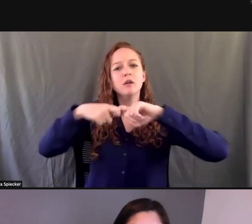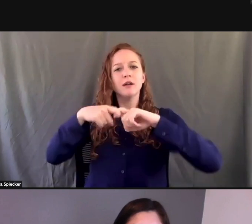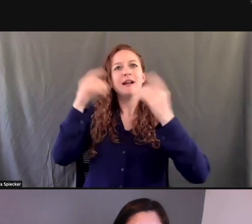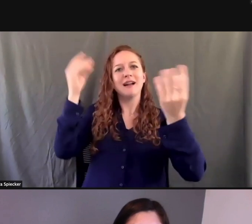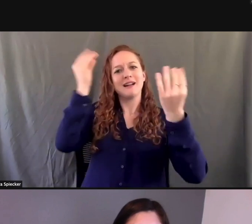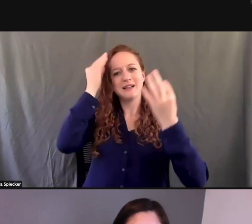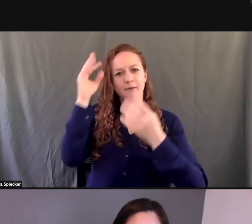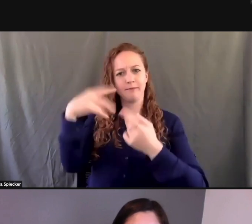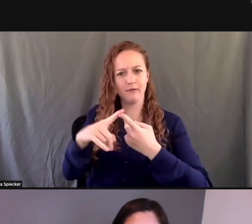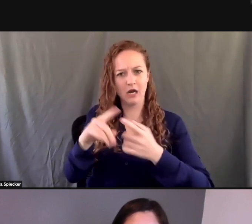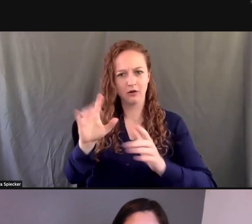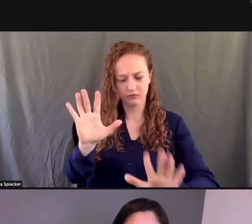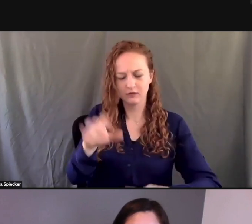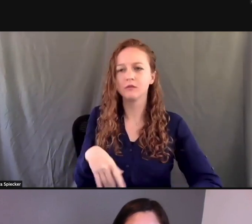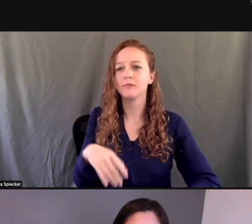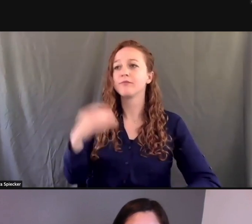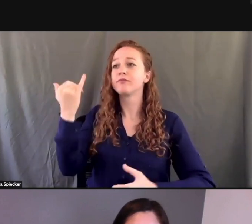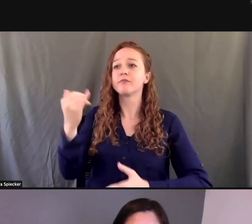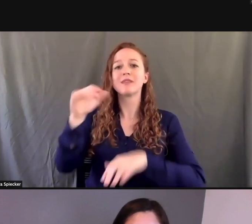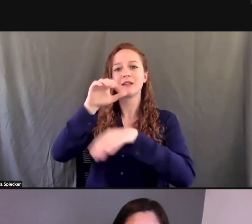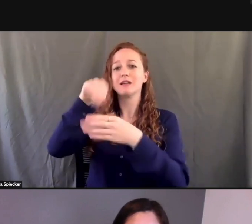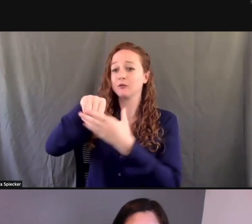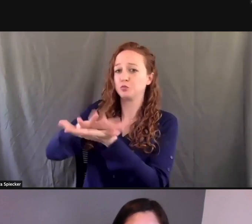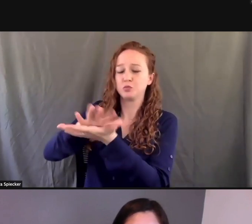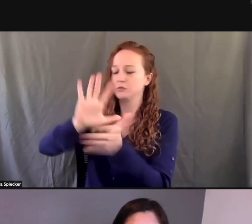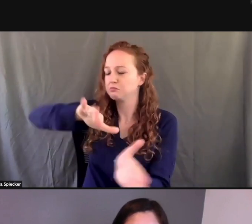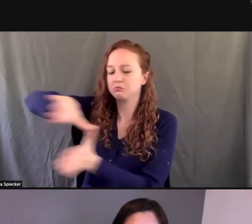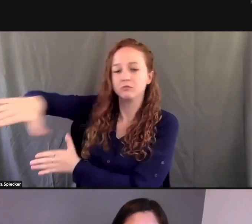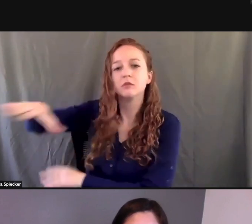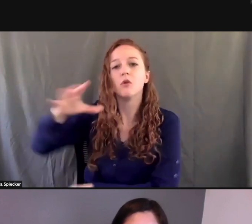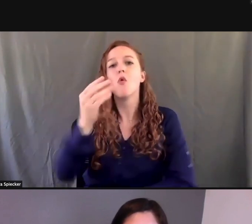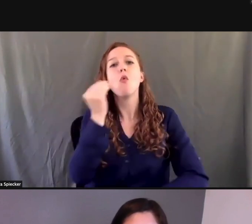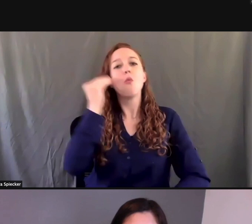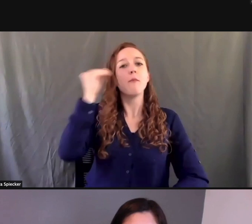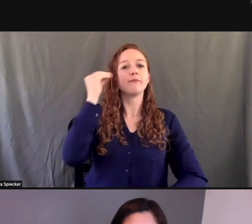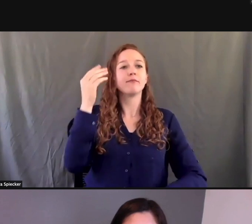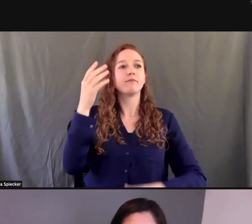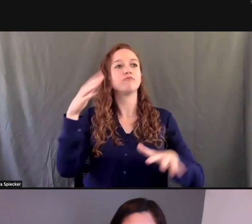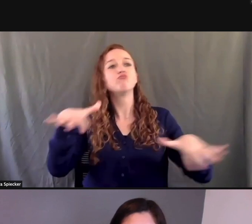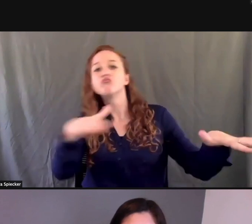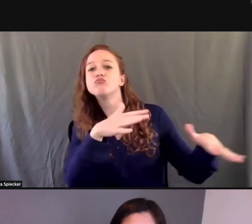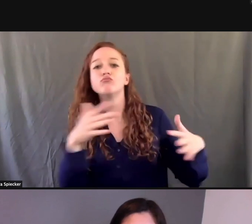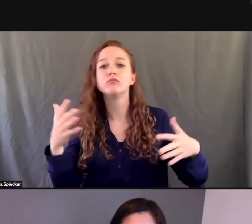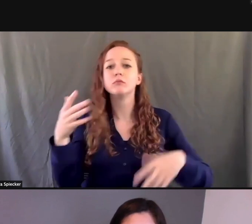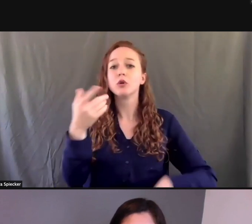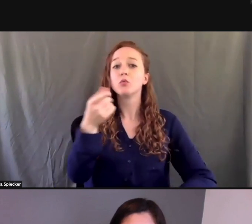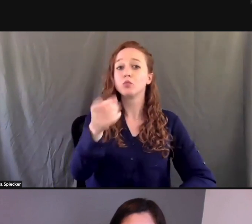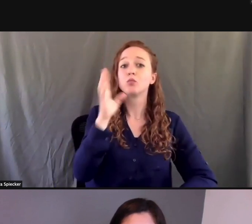ownership of our own language.